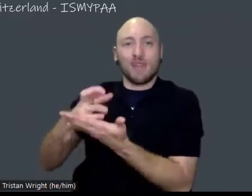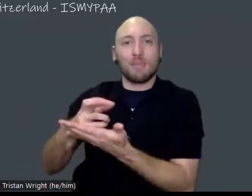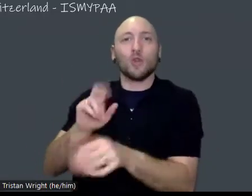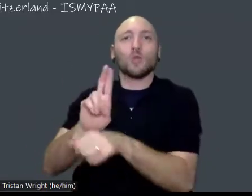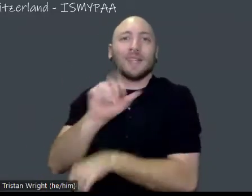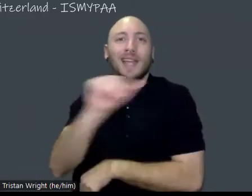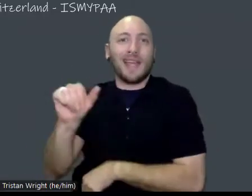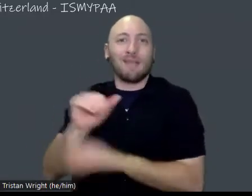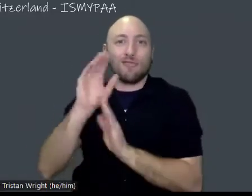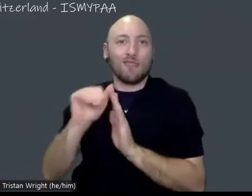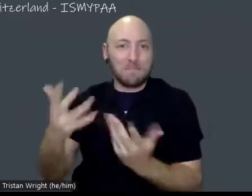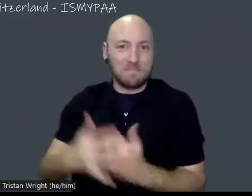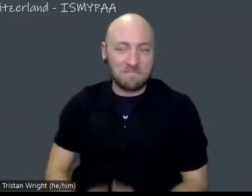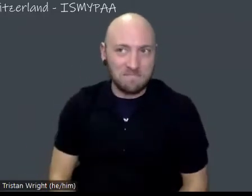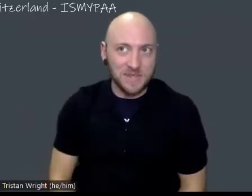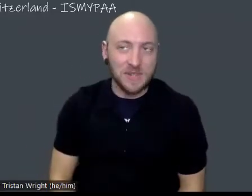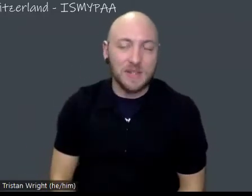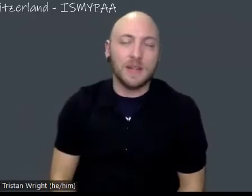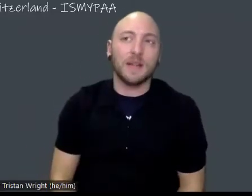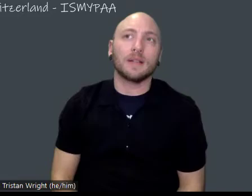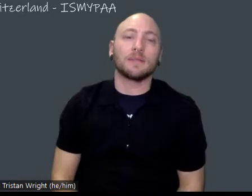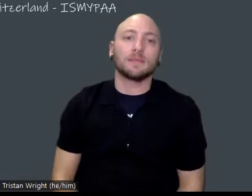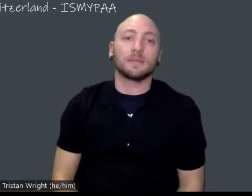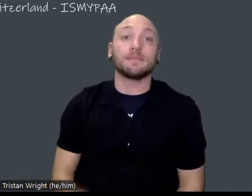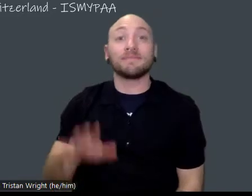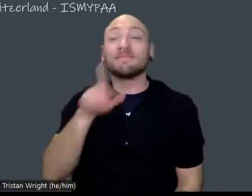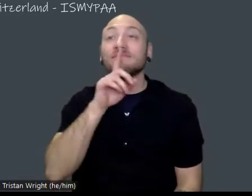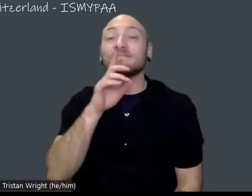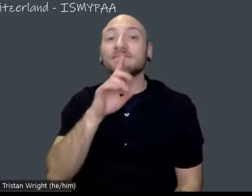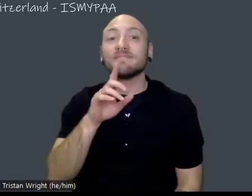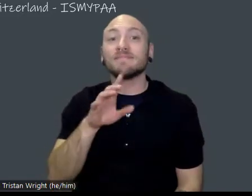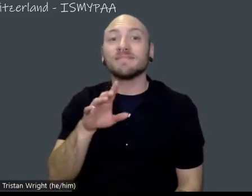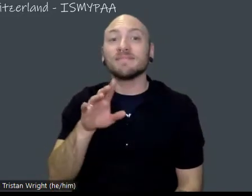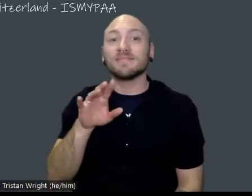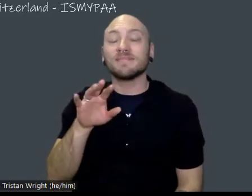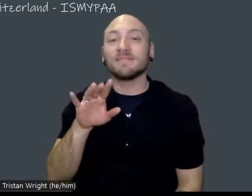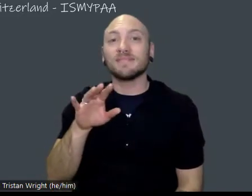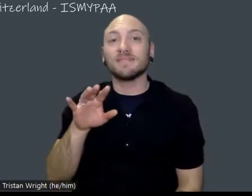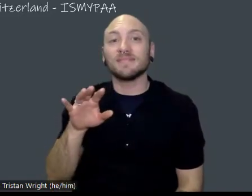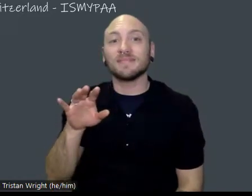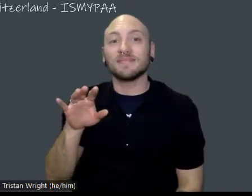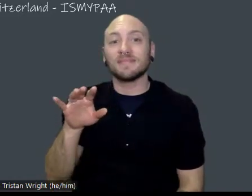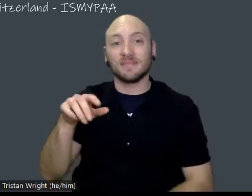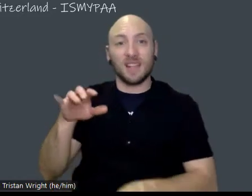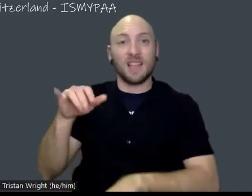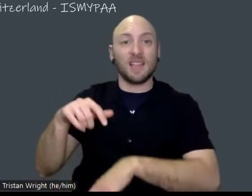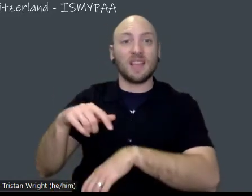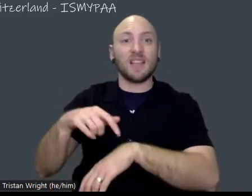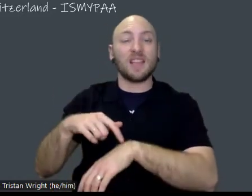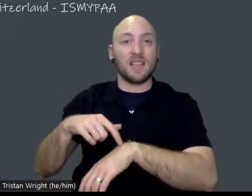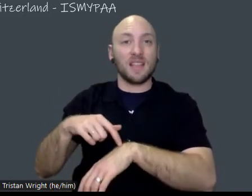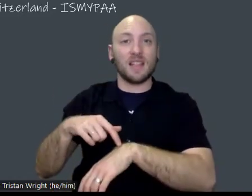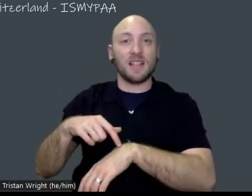program. And also lucky me that these stays had the chance to have